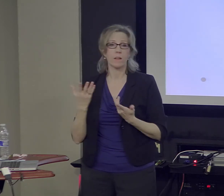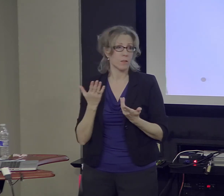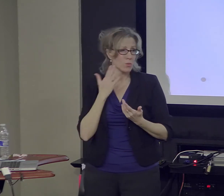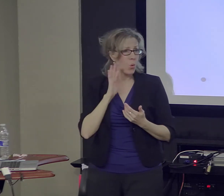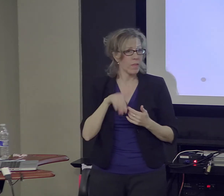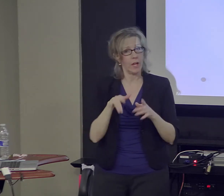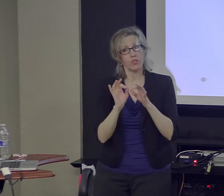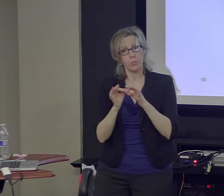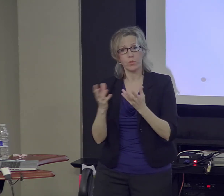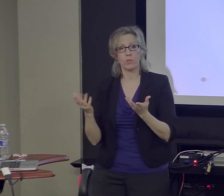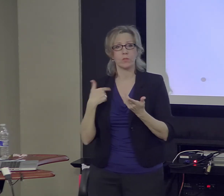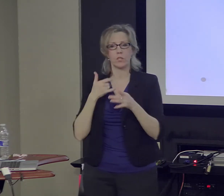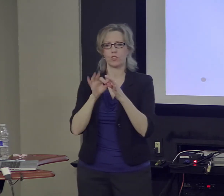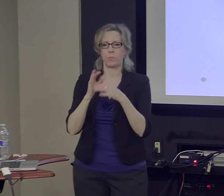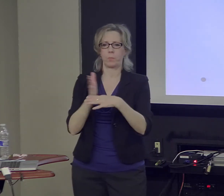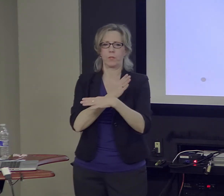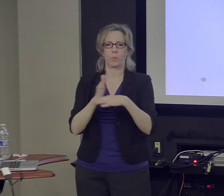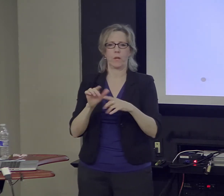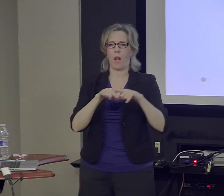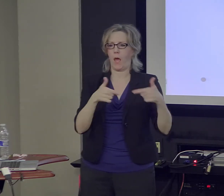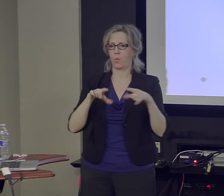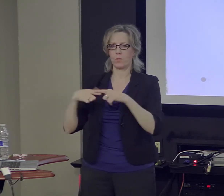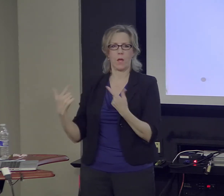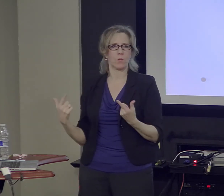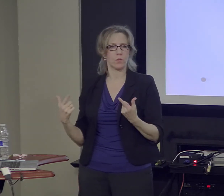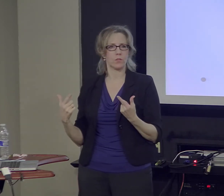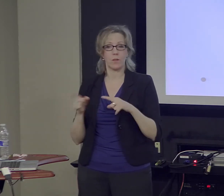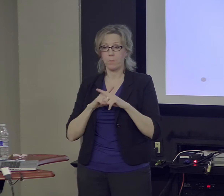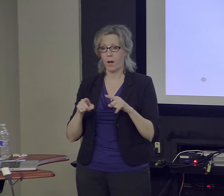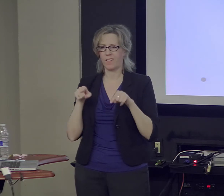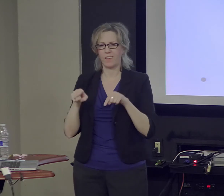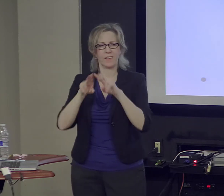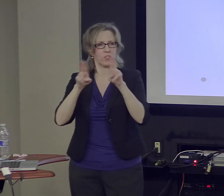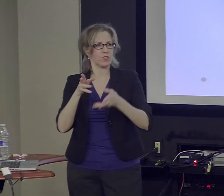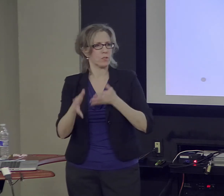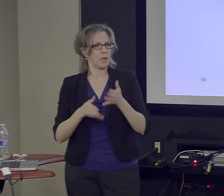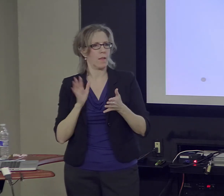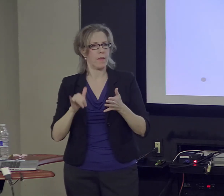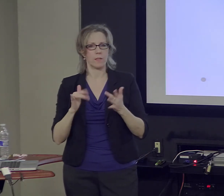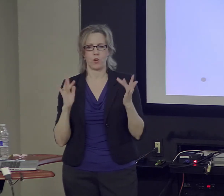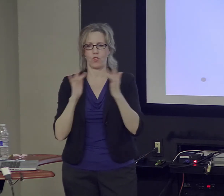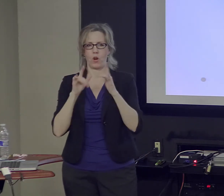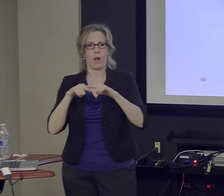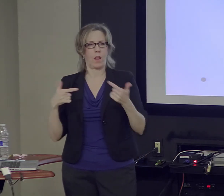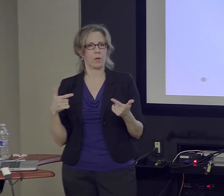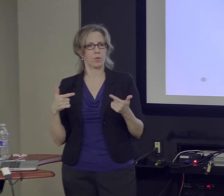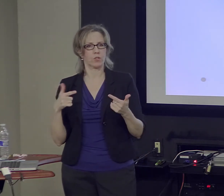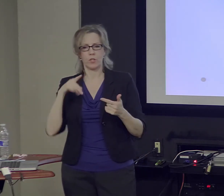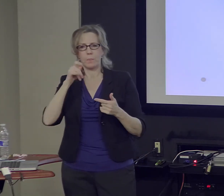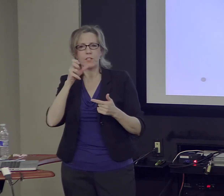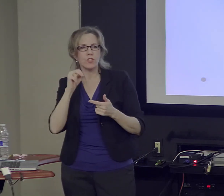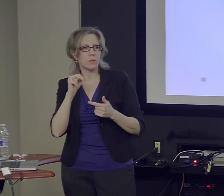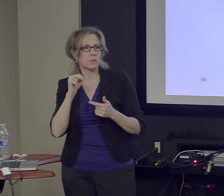presentations, interpreters and deaf people are tasked to use international sign languages. And interpreters and translators